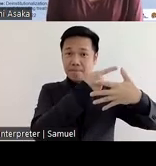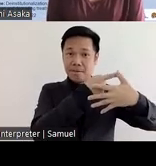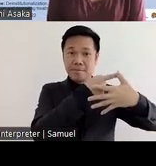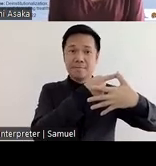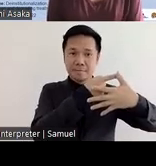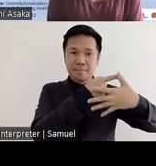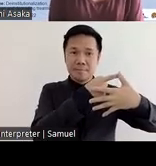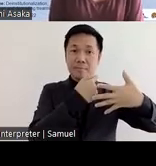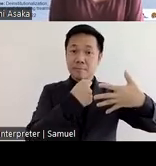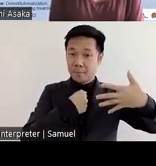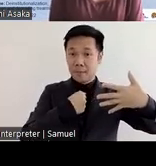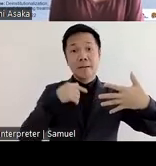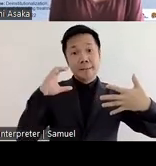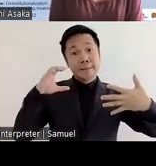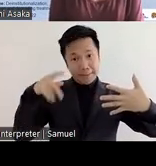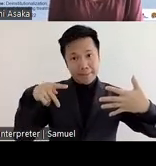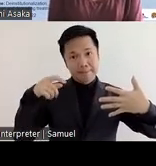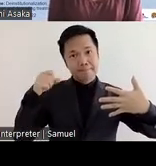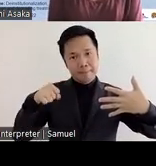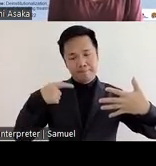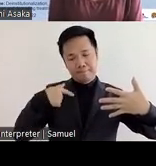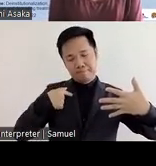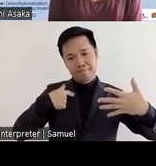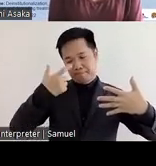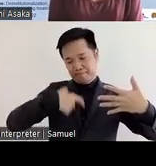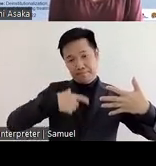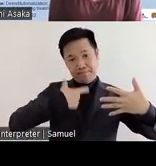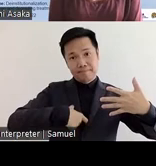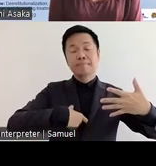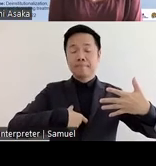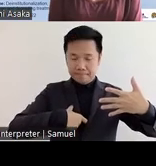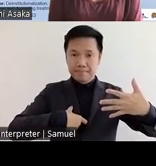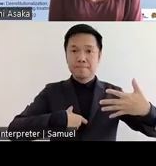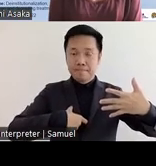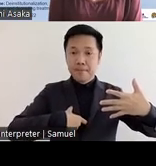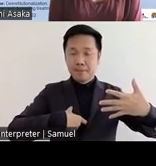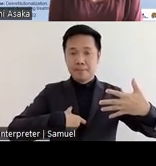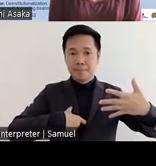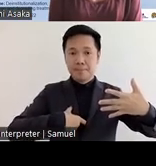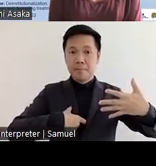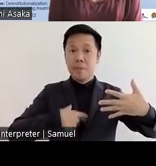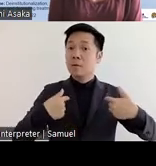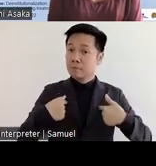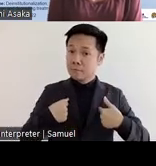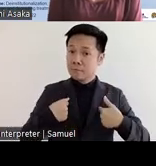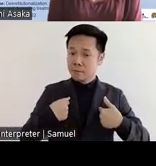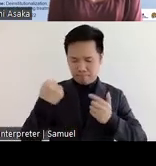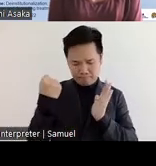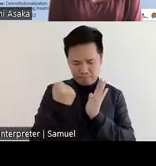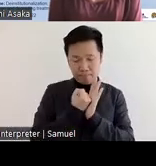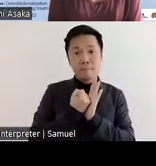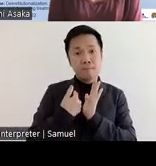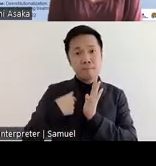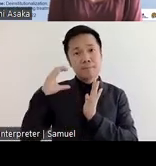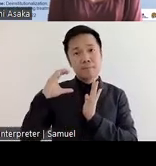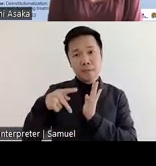as people with cerebral palsy. By doing this, we recognize our position as an existence which